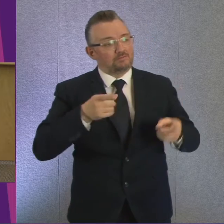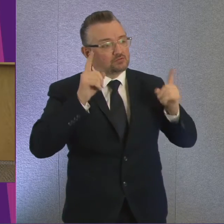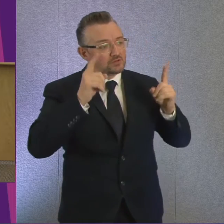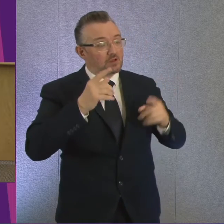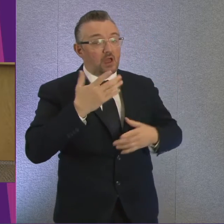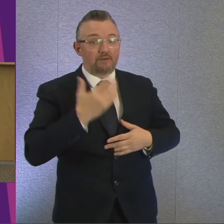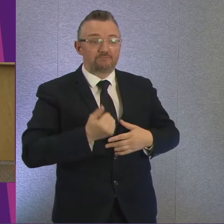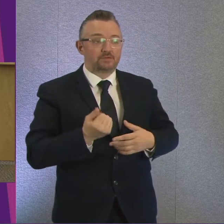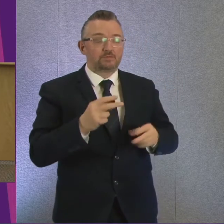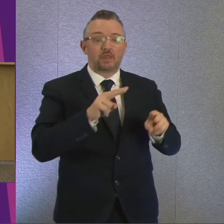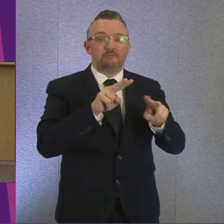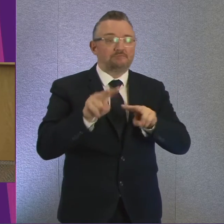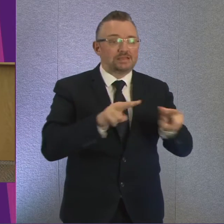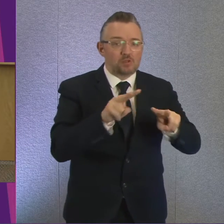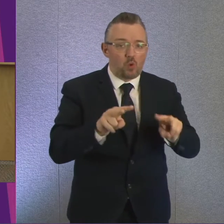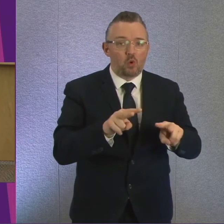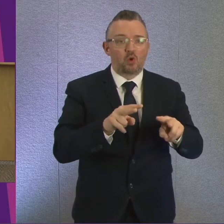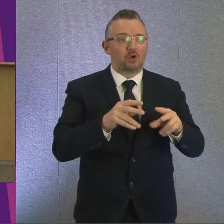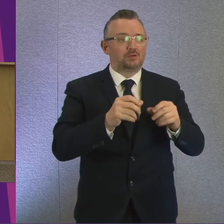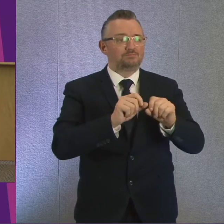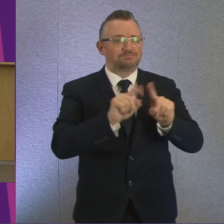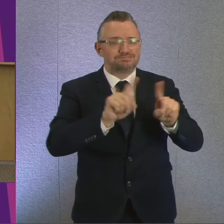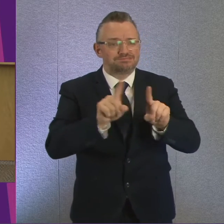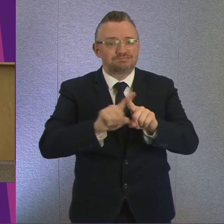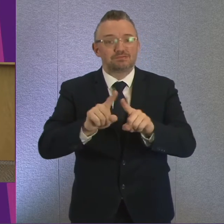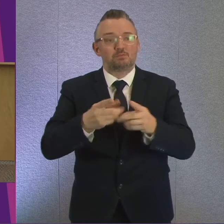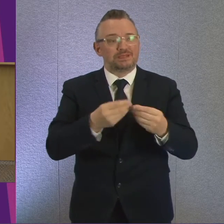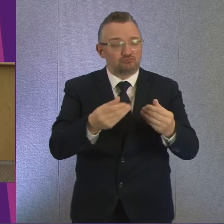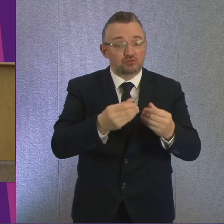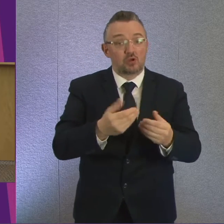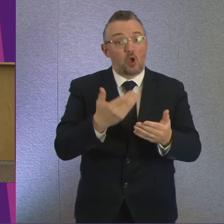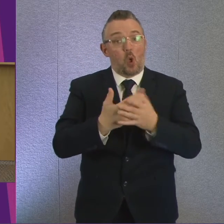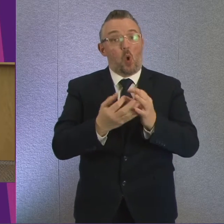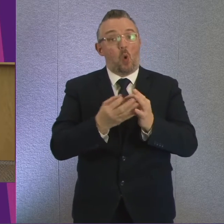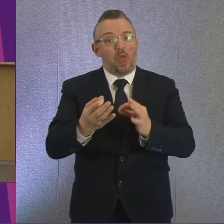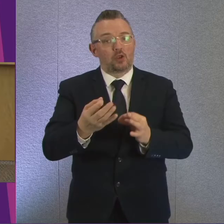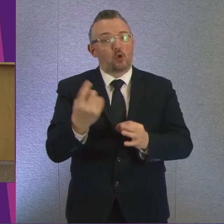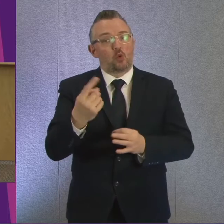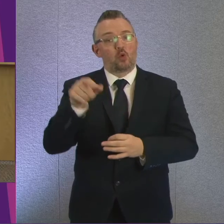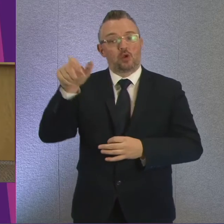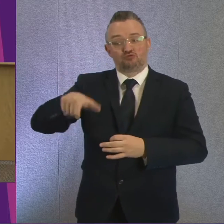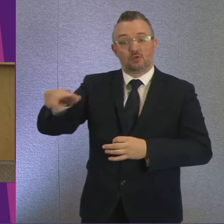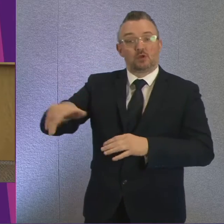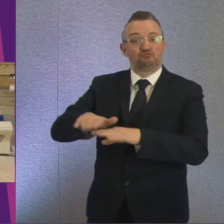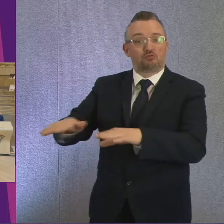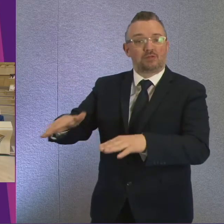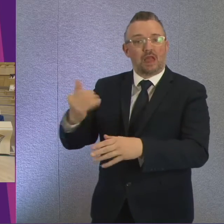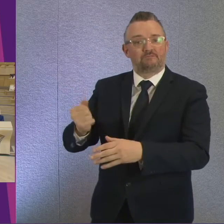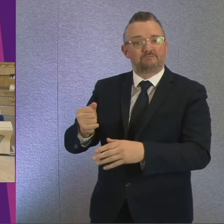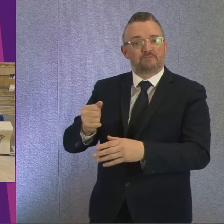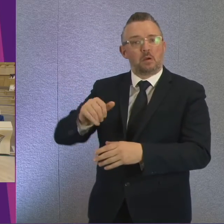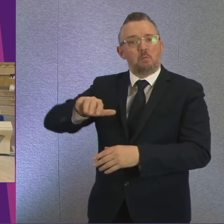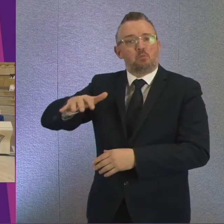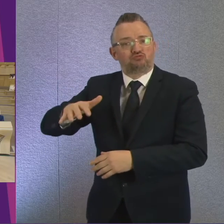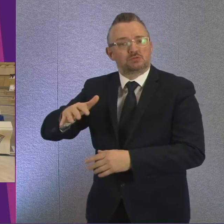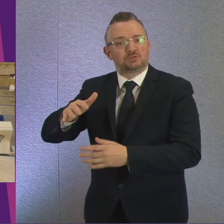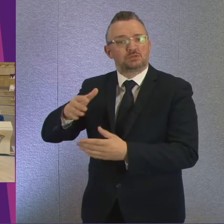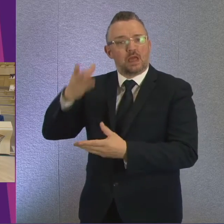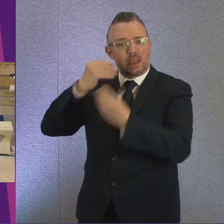other resources are available online to help children with moderate learning difficulties? Minister Marie